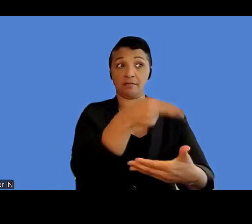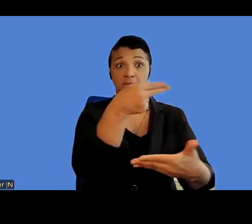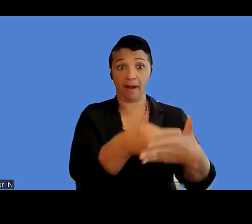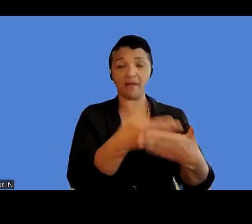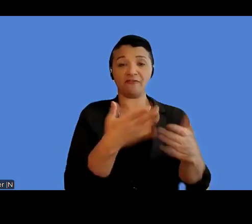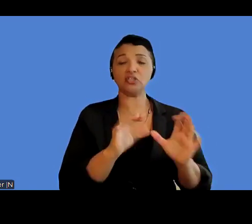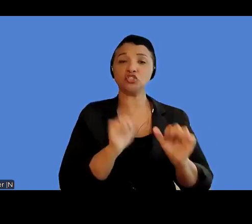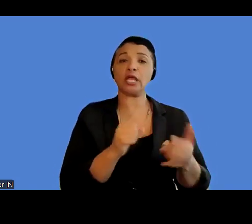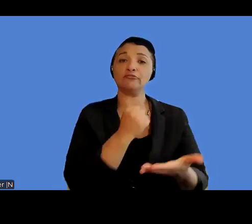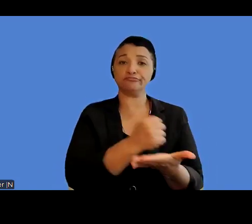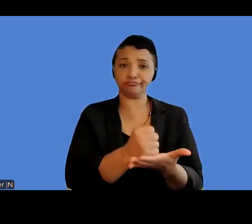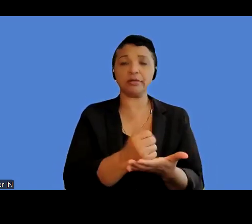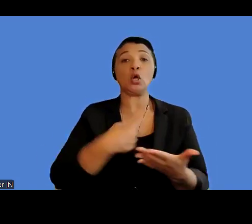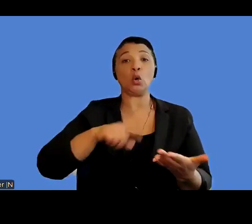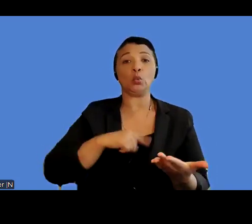has received